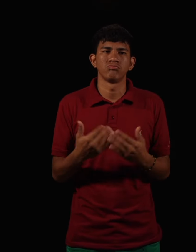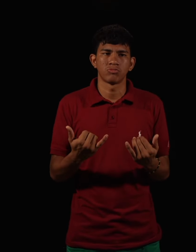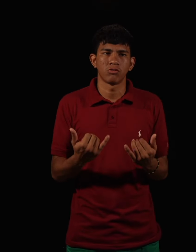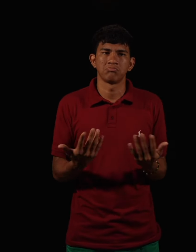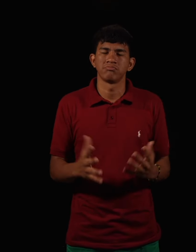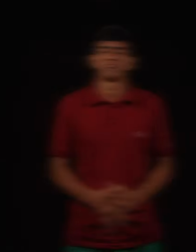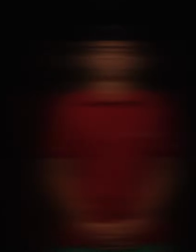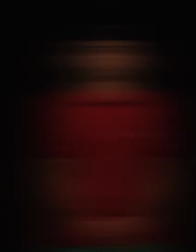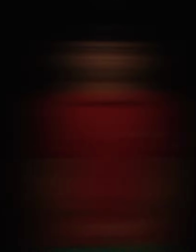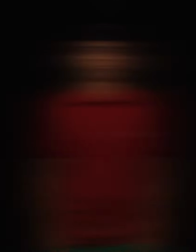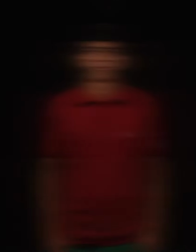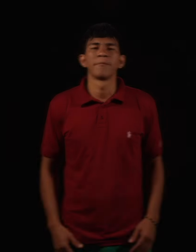by setting up and cleaning the church.